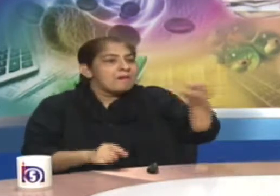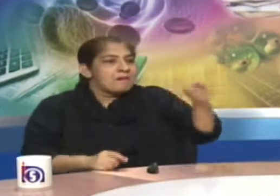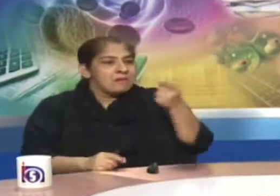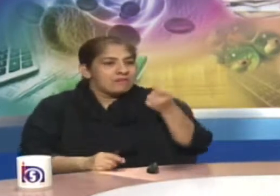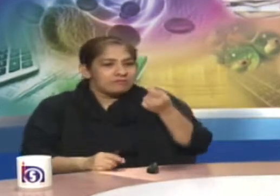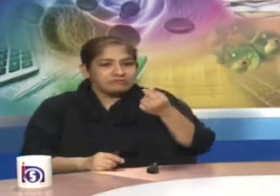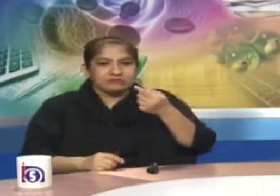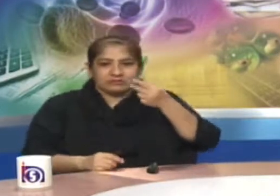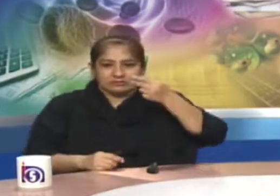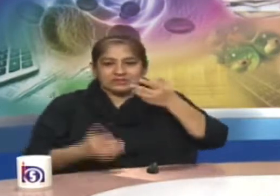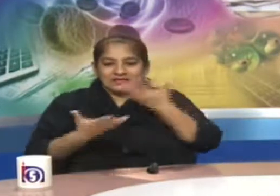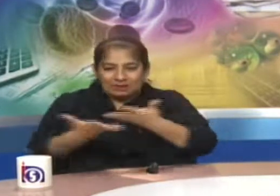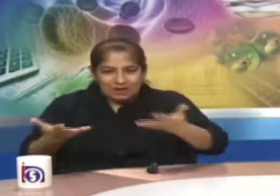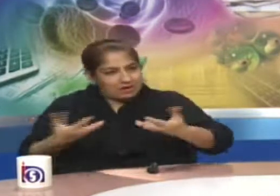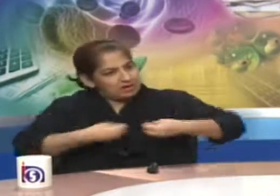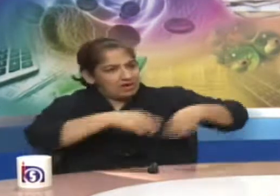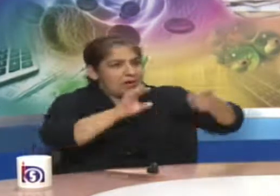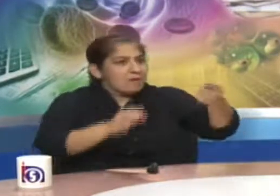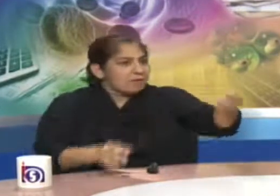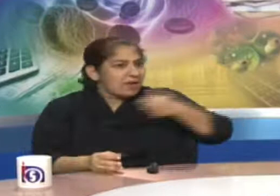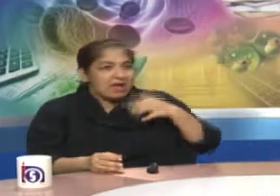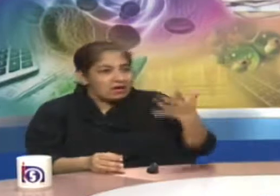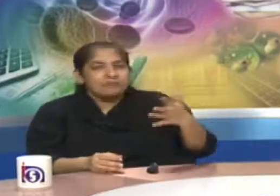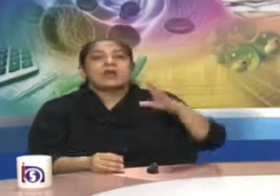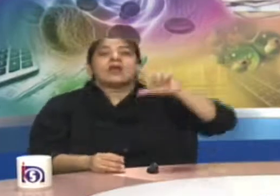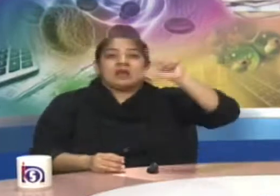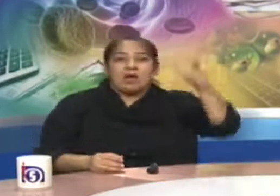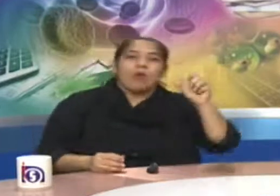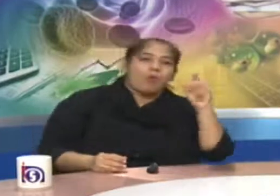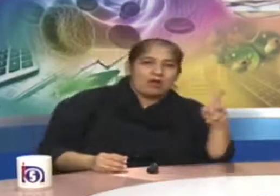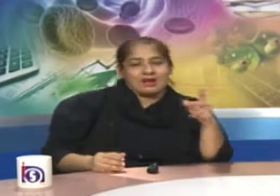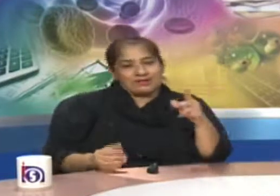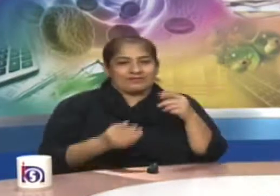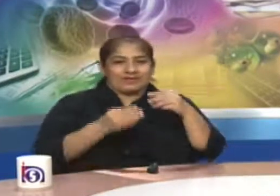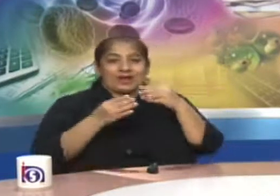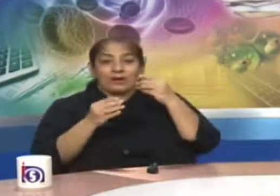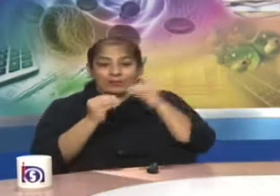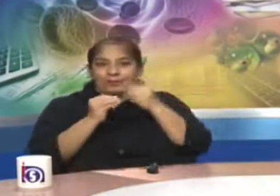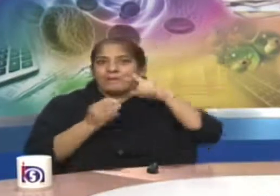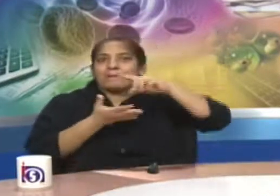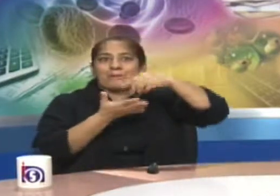Normally, the traders buy goods from the wholesalers or manufacturers,